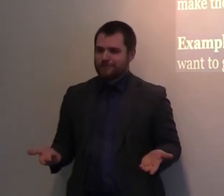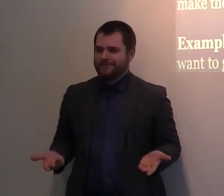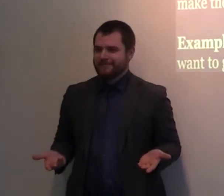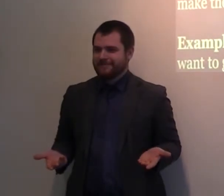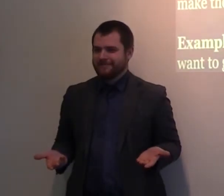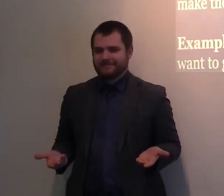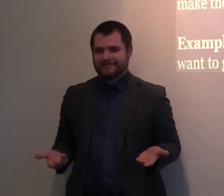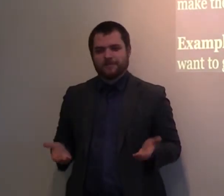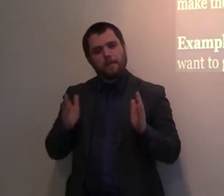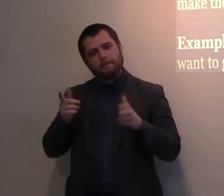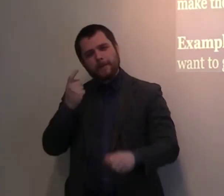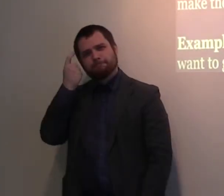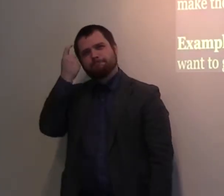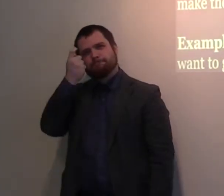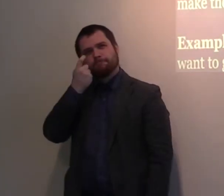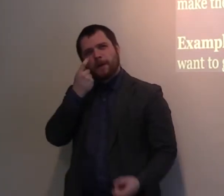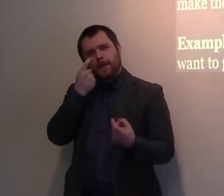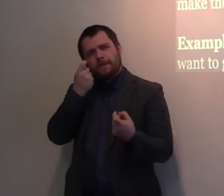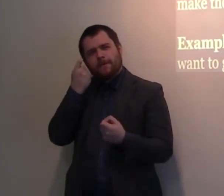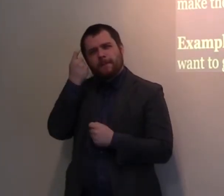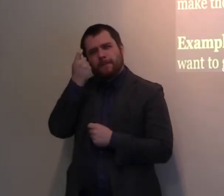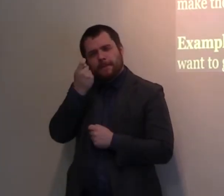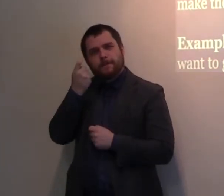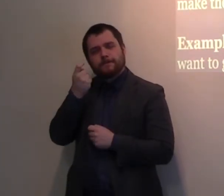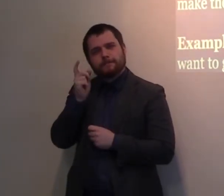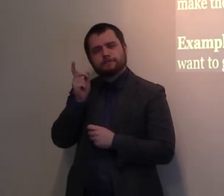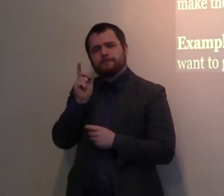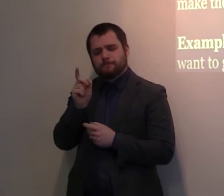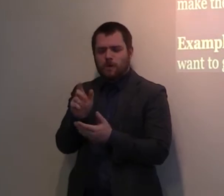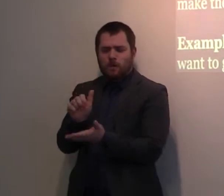I must think carefully so I make the right choice.